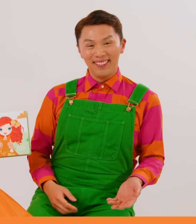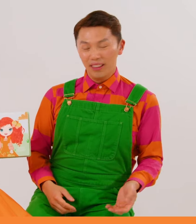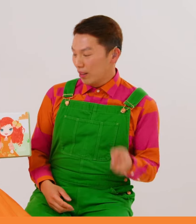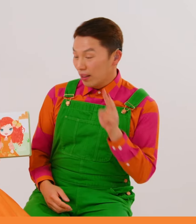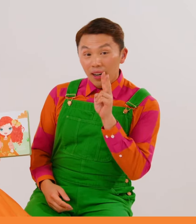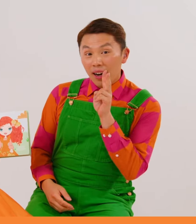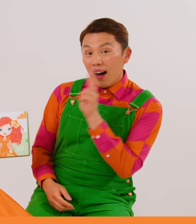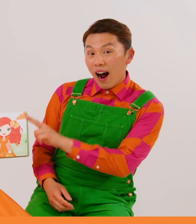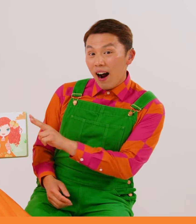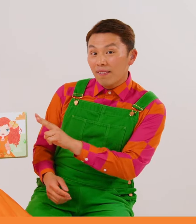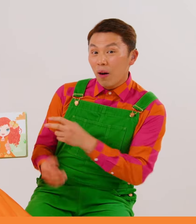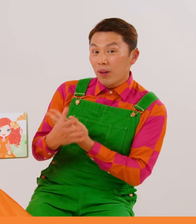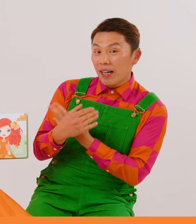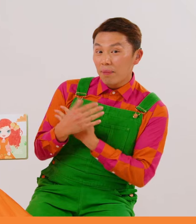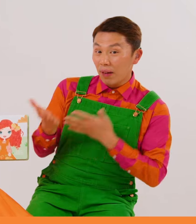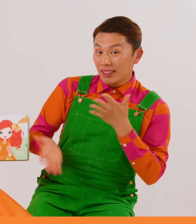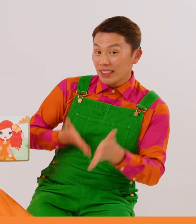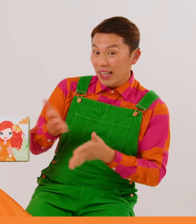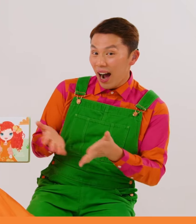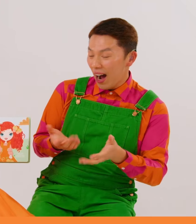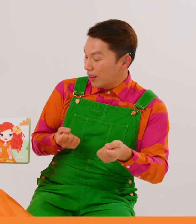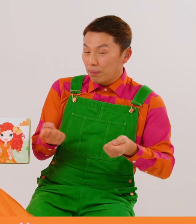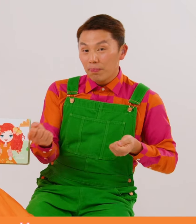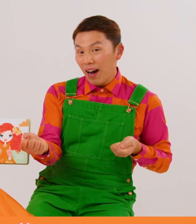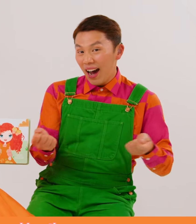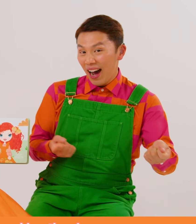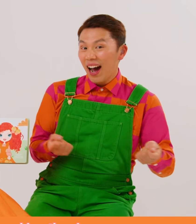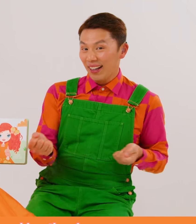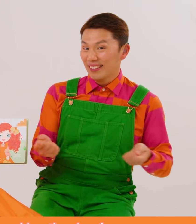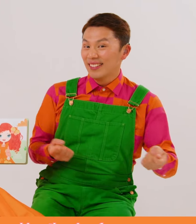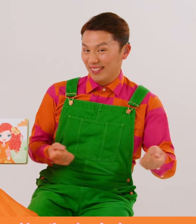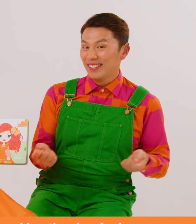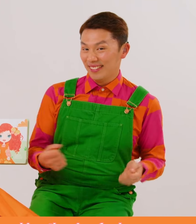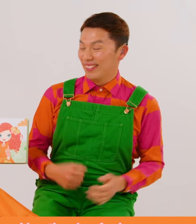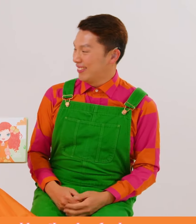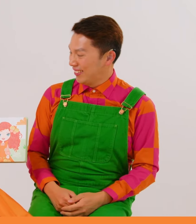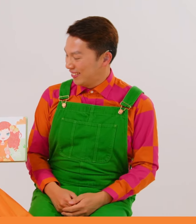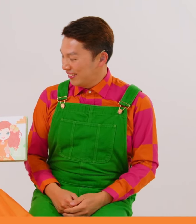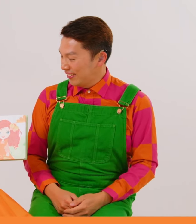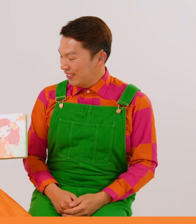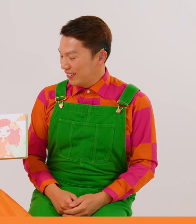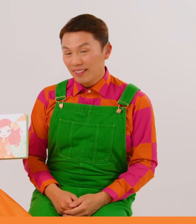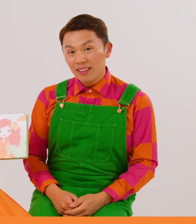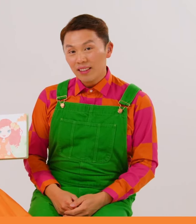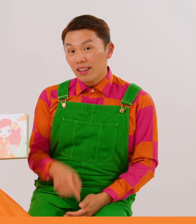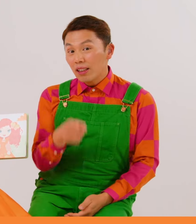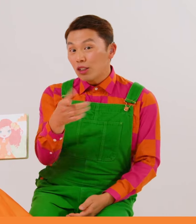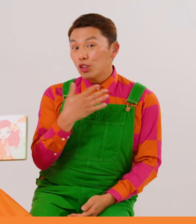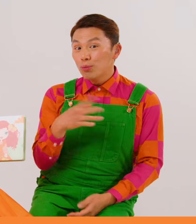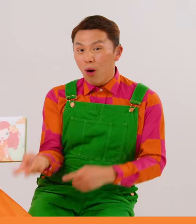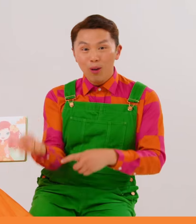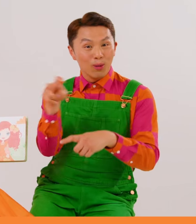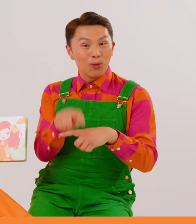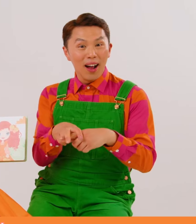Oh look, Emma, Emma is making the sign for bus Would you like to join the